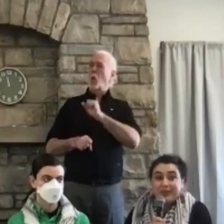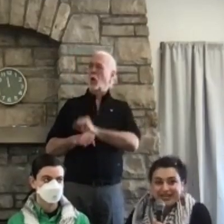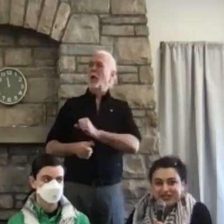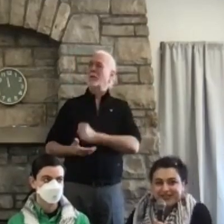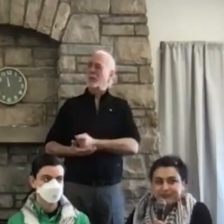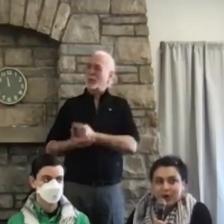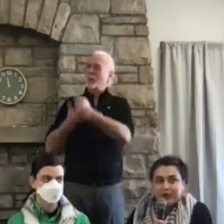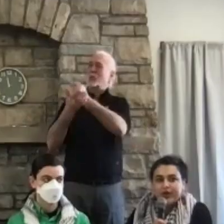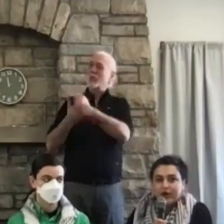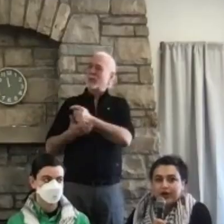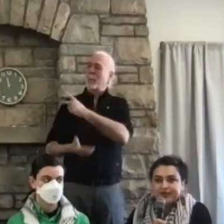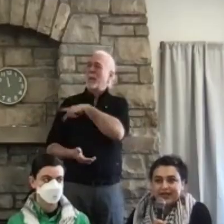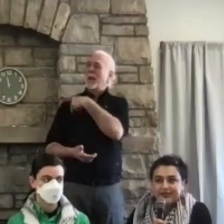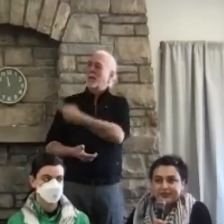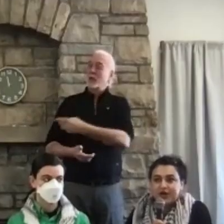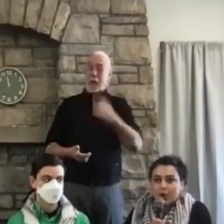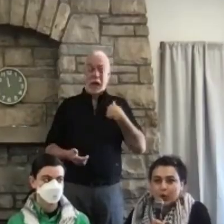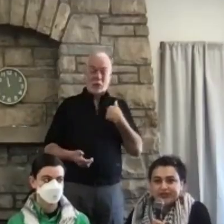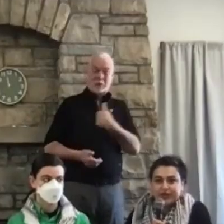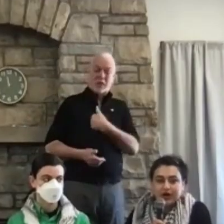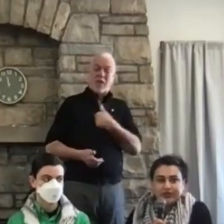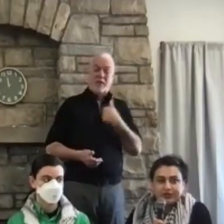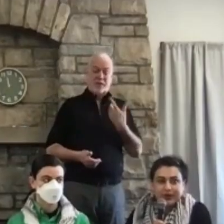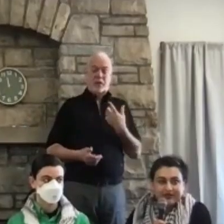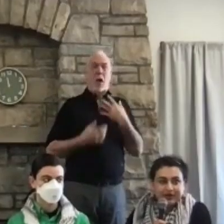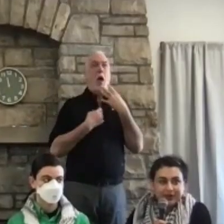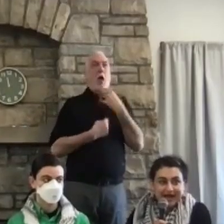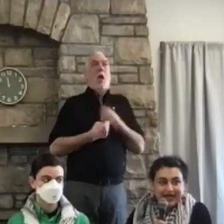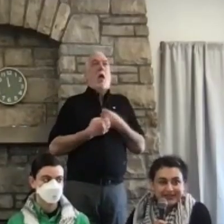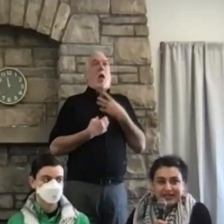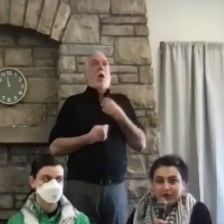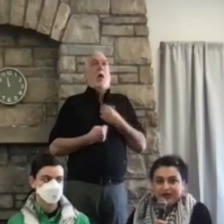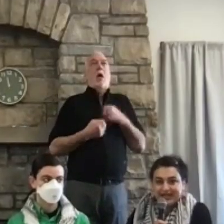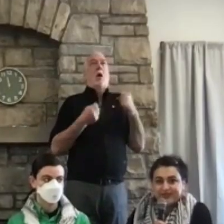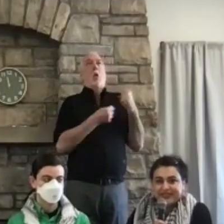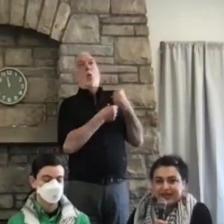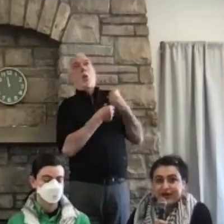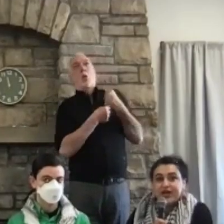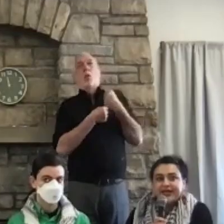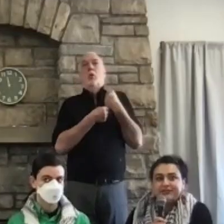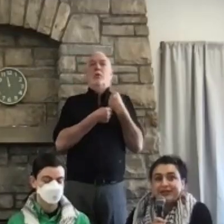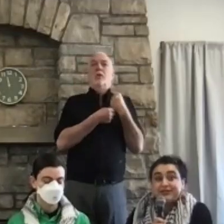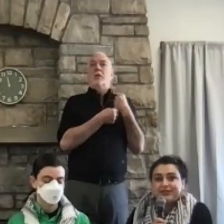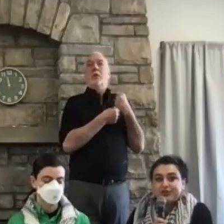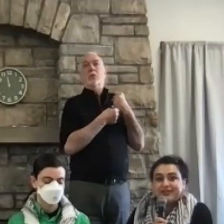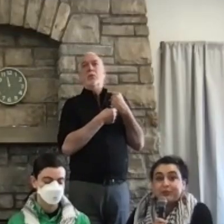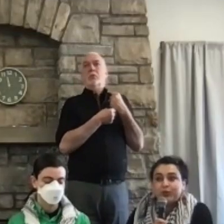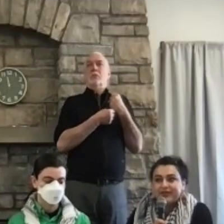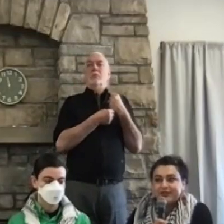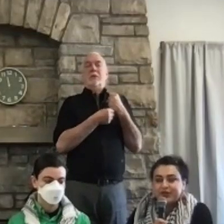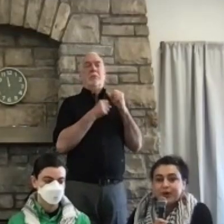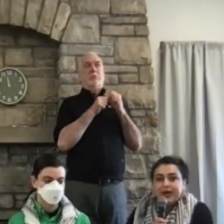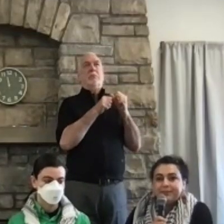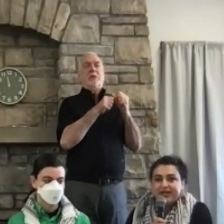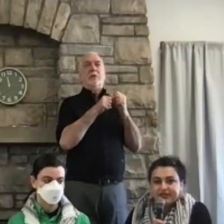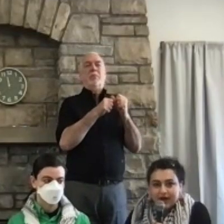treat our patients while we are ourselves holding on to whatever we can to keep ourselves together, expected to separate